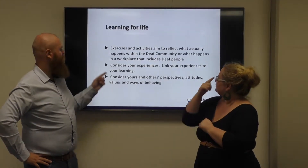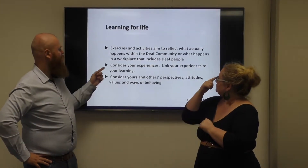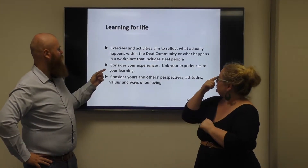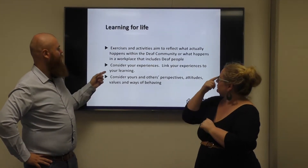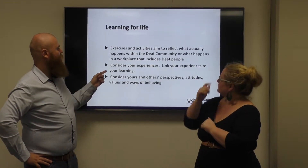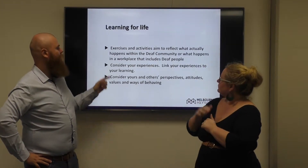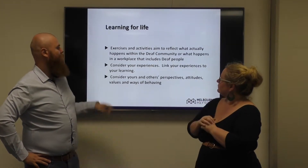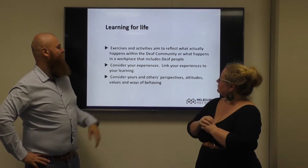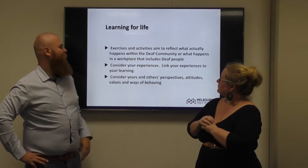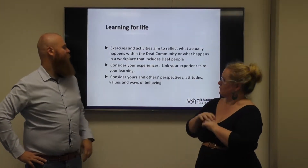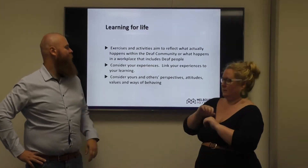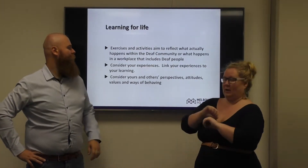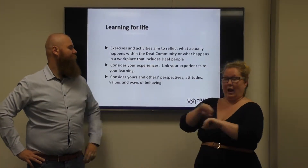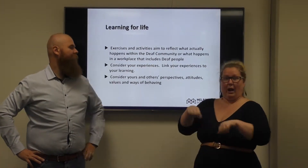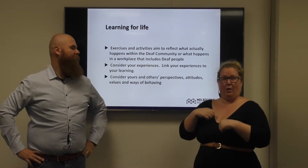an opportunity to learn.